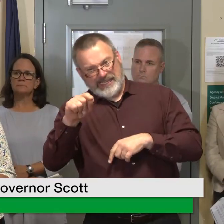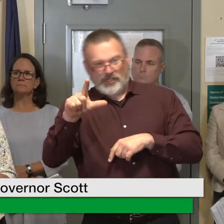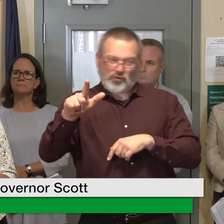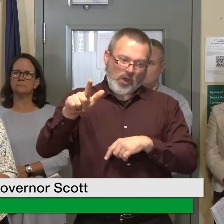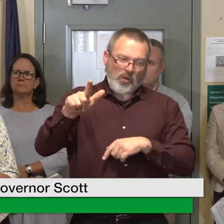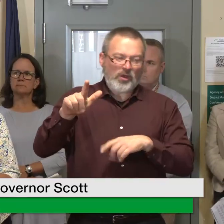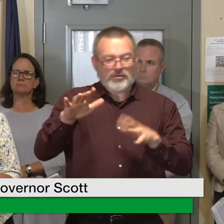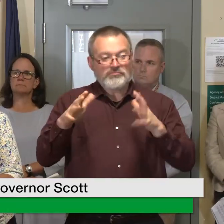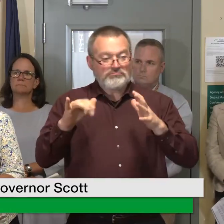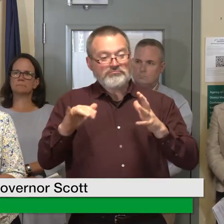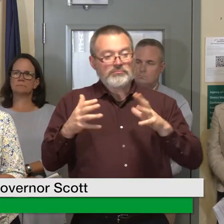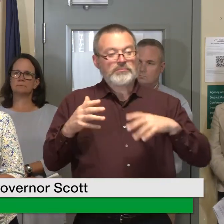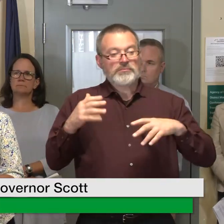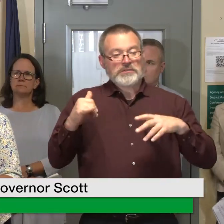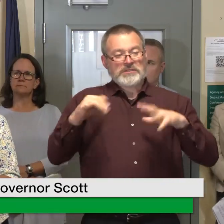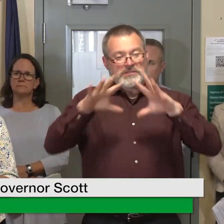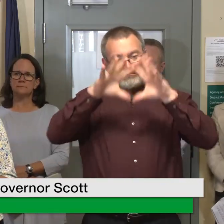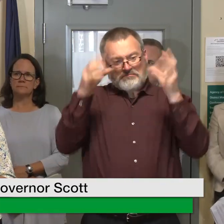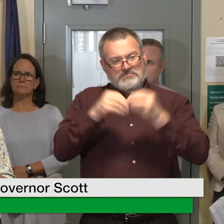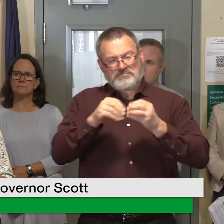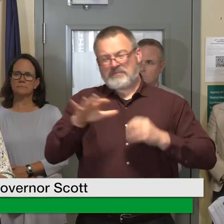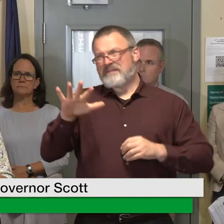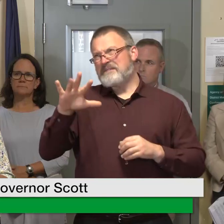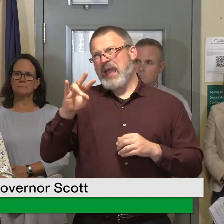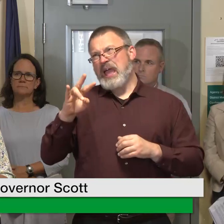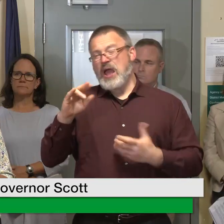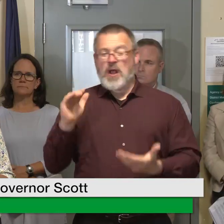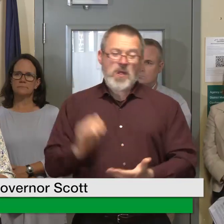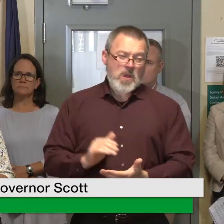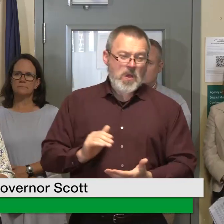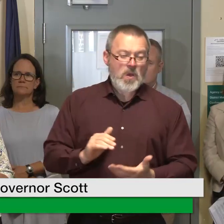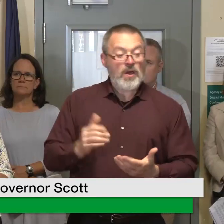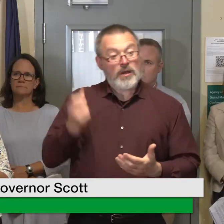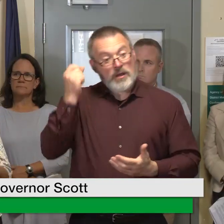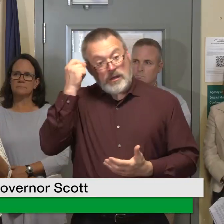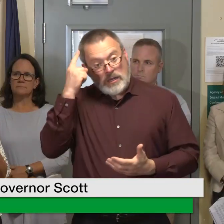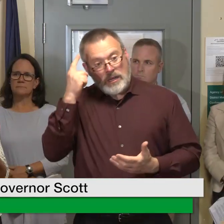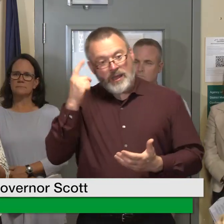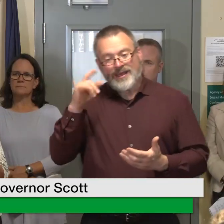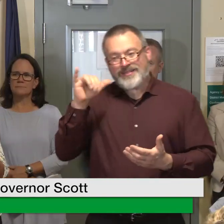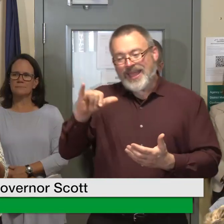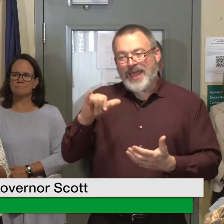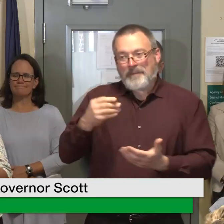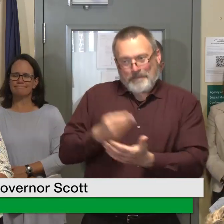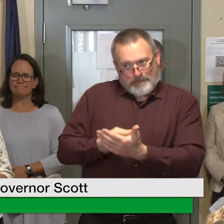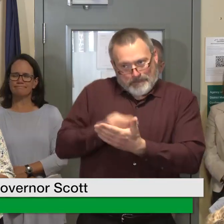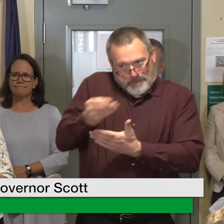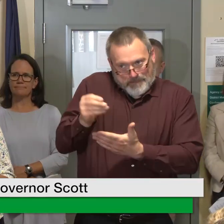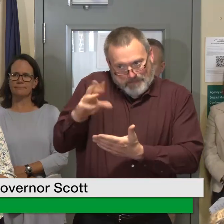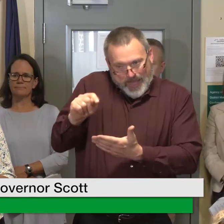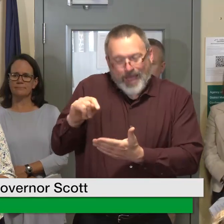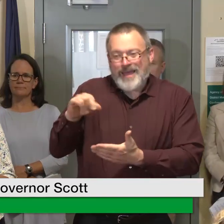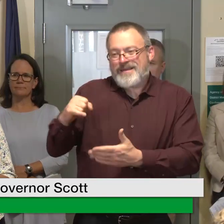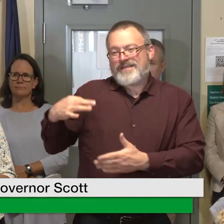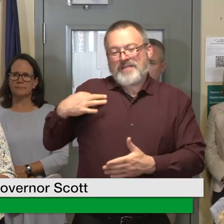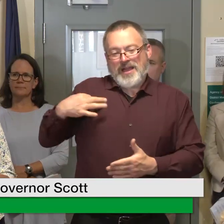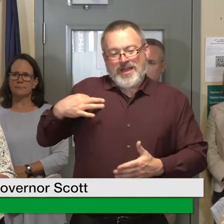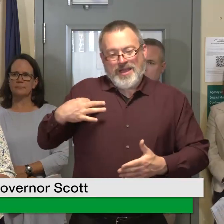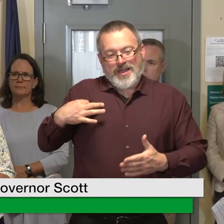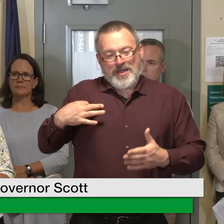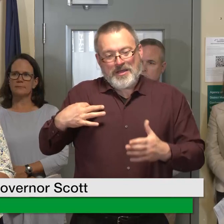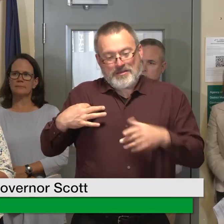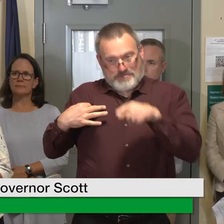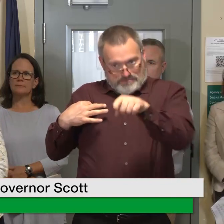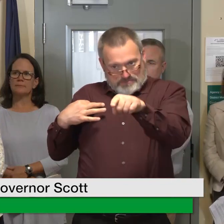look at the extent of the damage. And keeping in mind, buyouts are voluntary. The owner must be willing to proceed with a